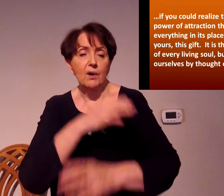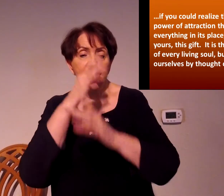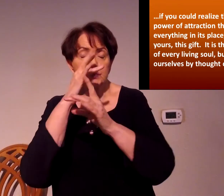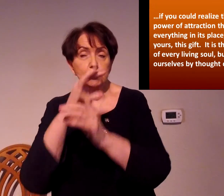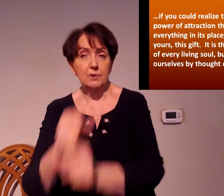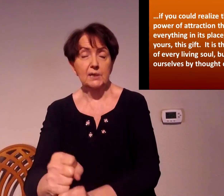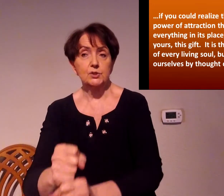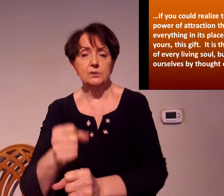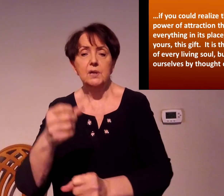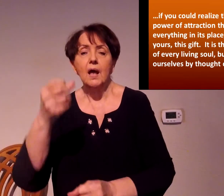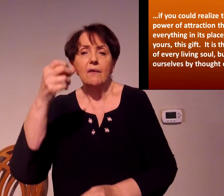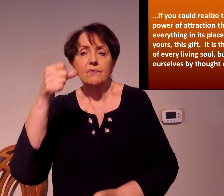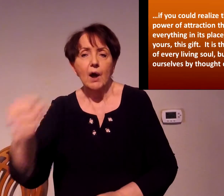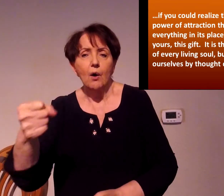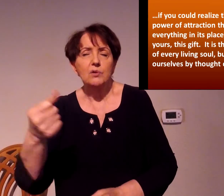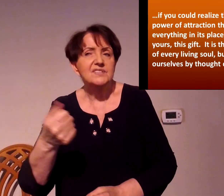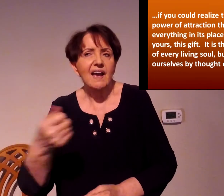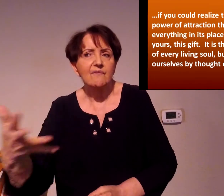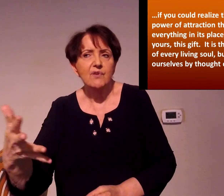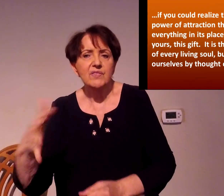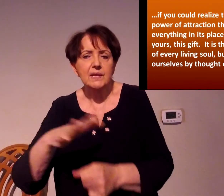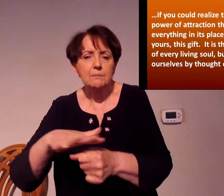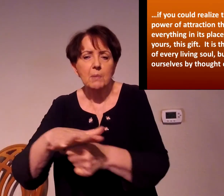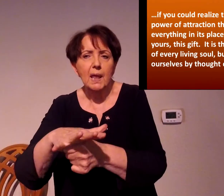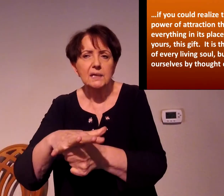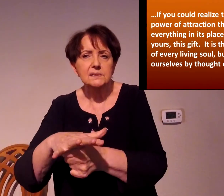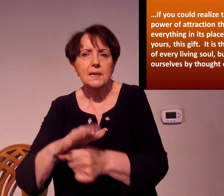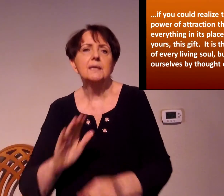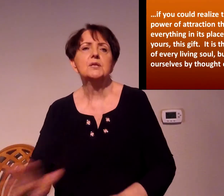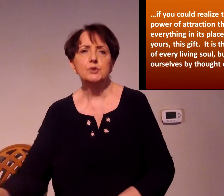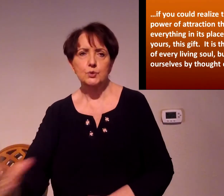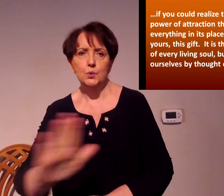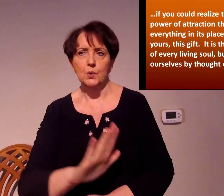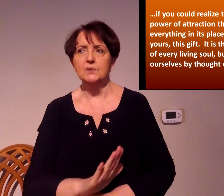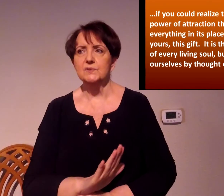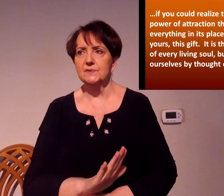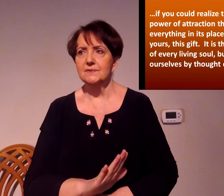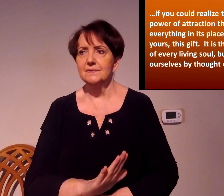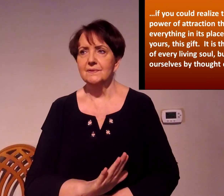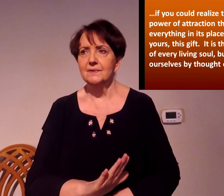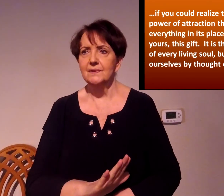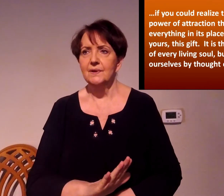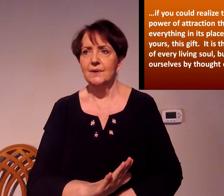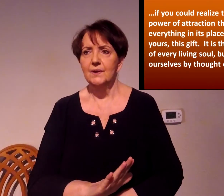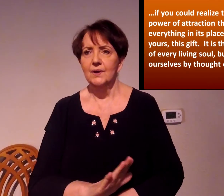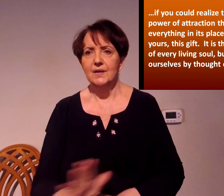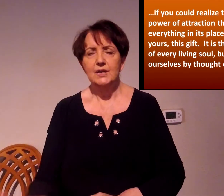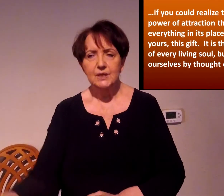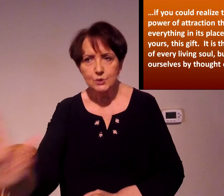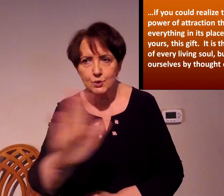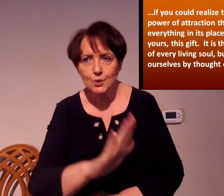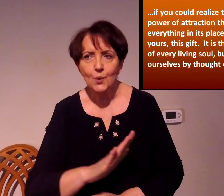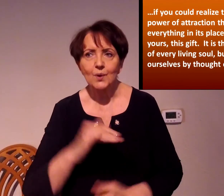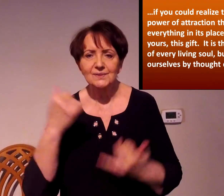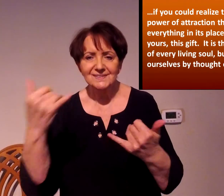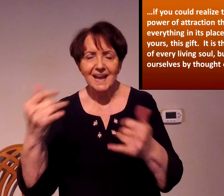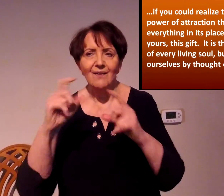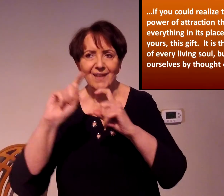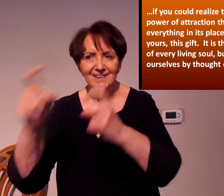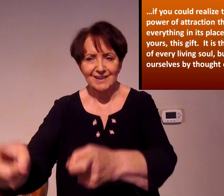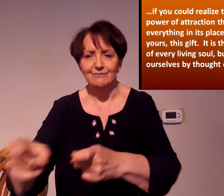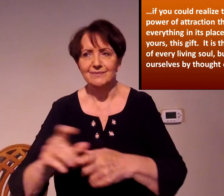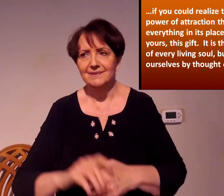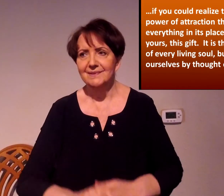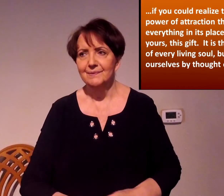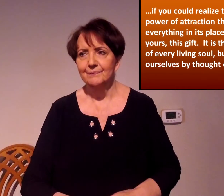holds everything in its place, it is yours. It is yours. It is yours, this gift. It